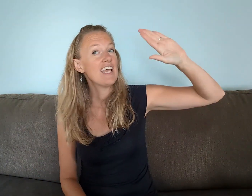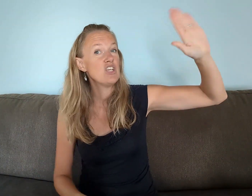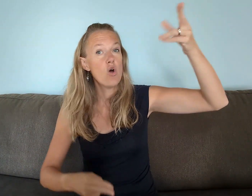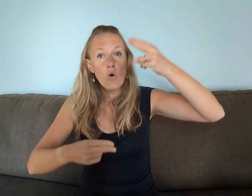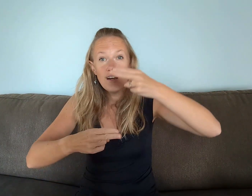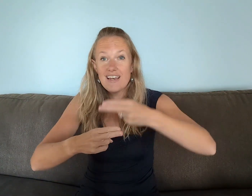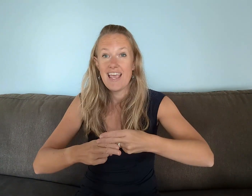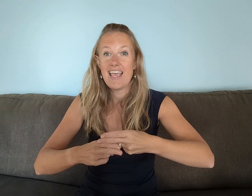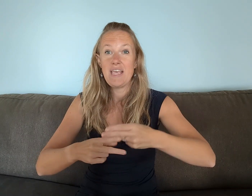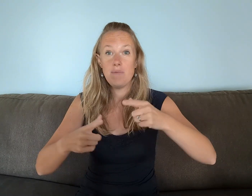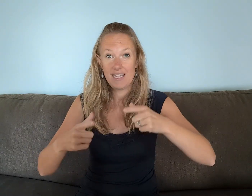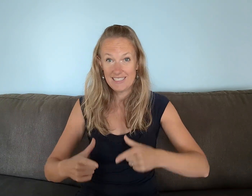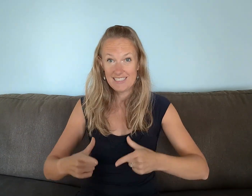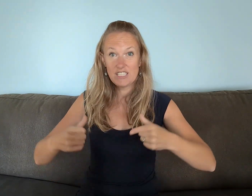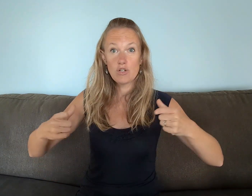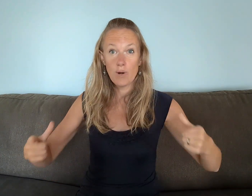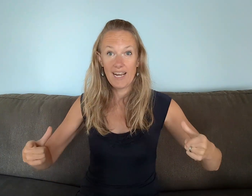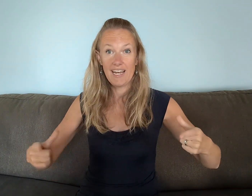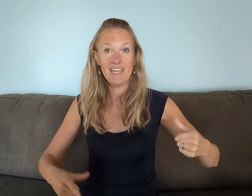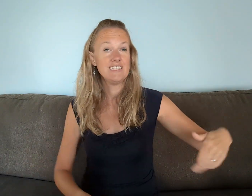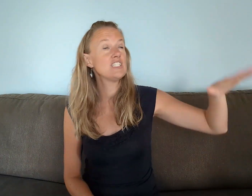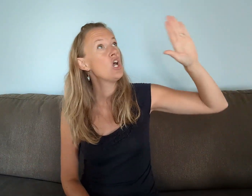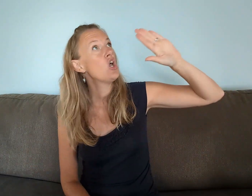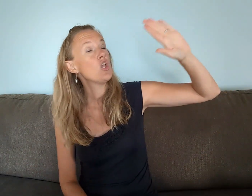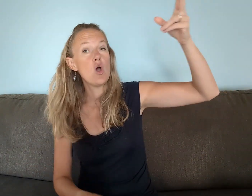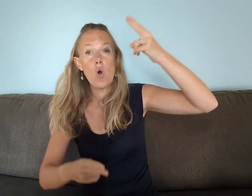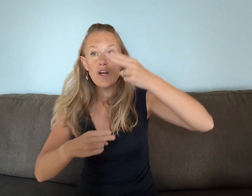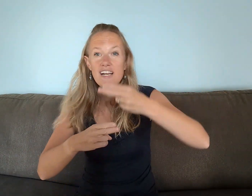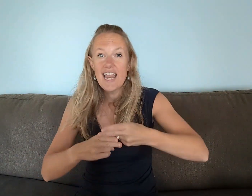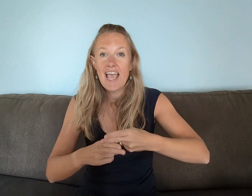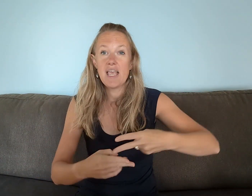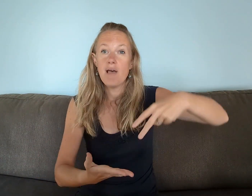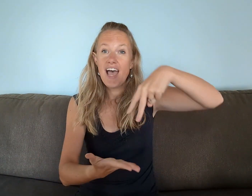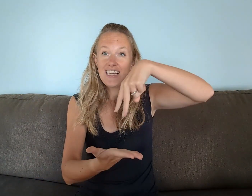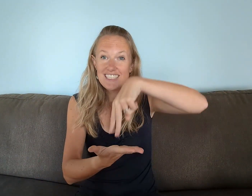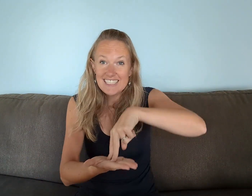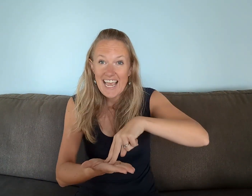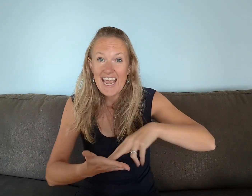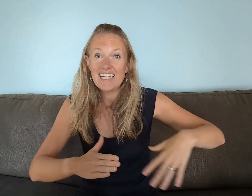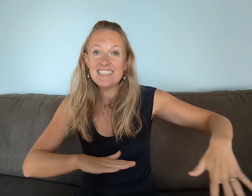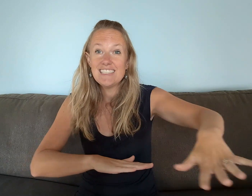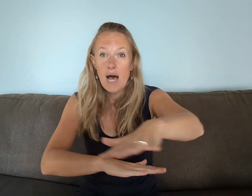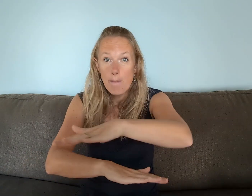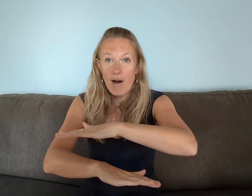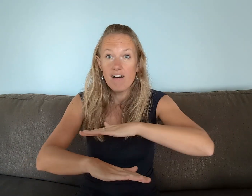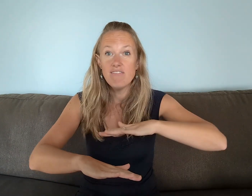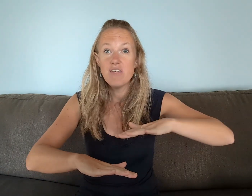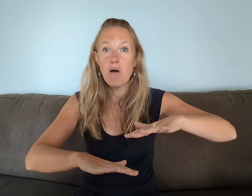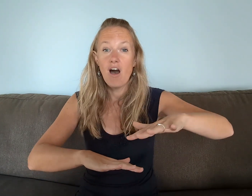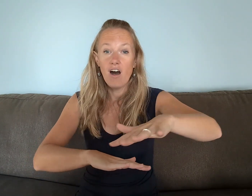and your name is the greatest. Your name stands above them